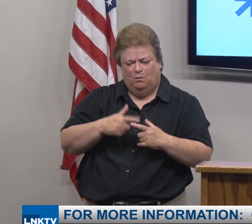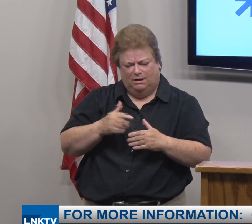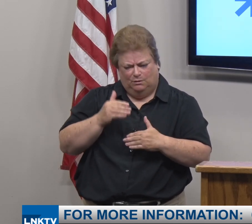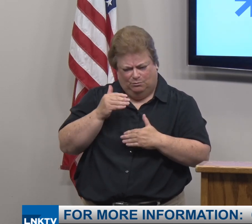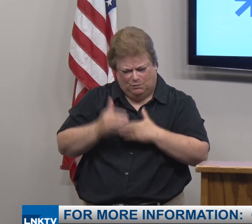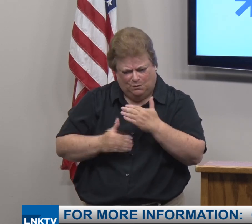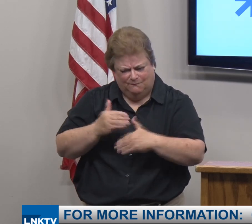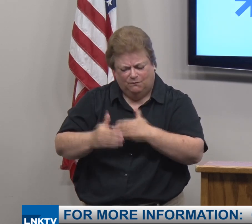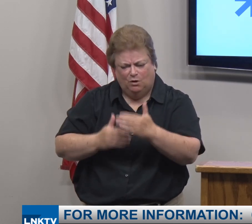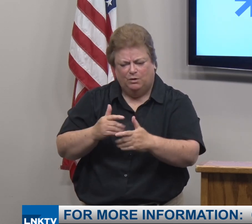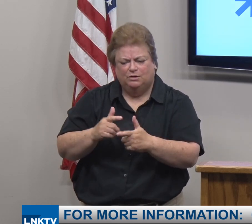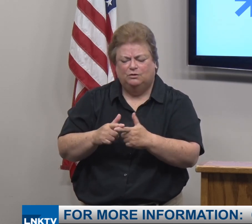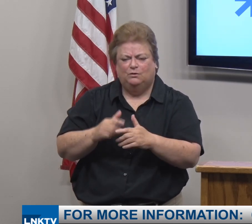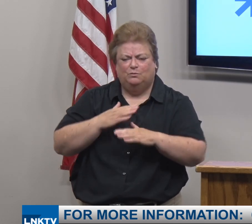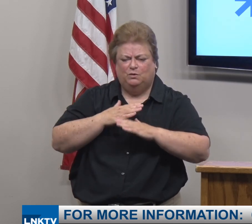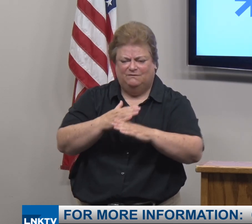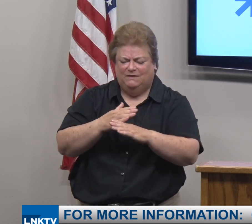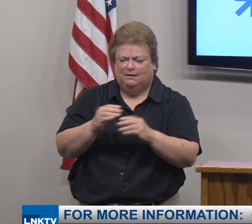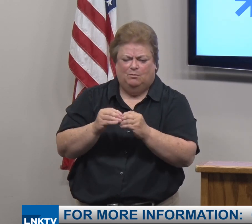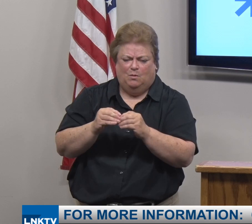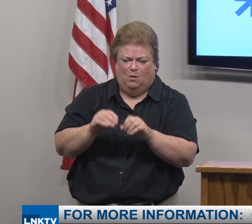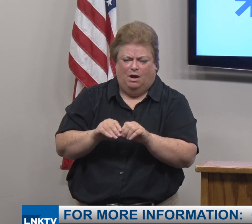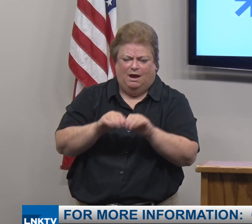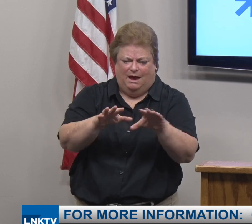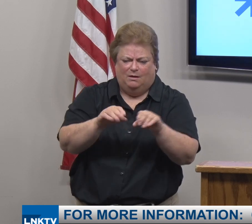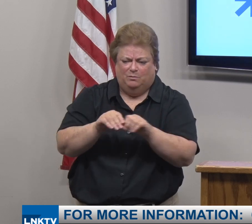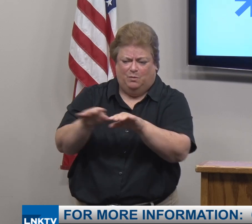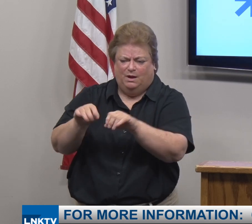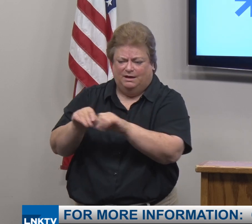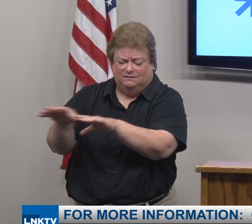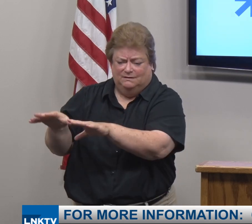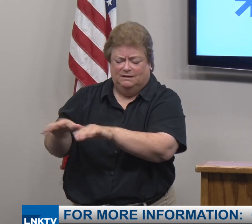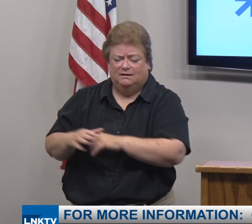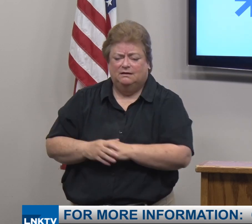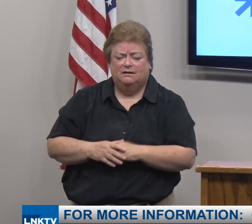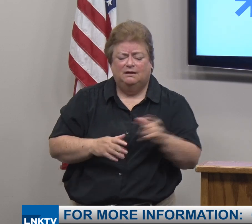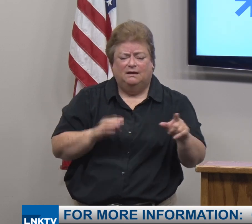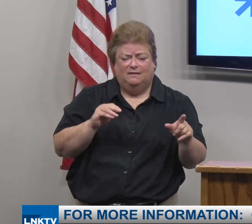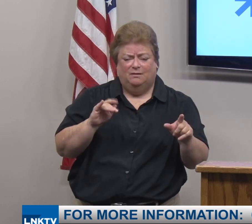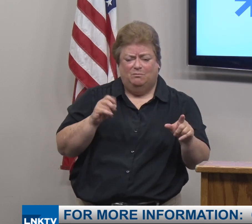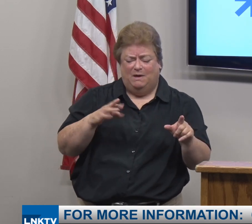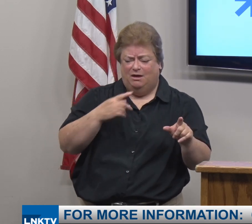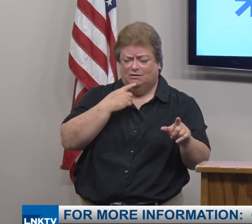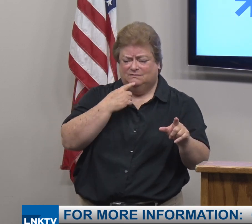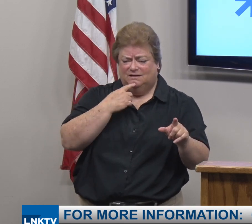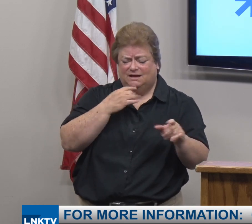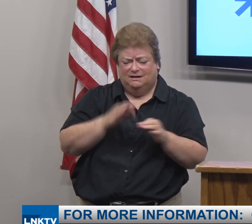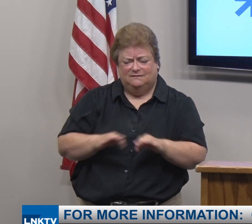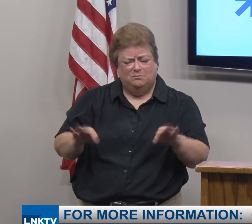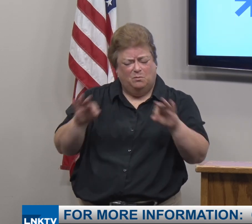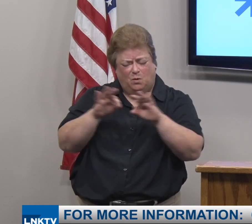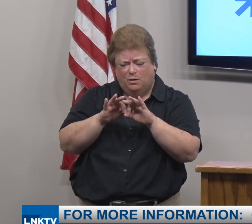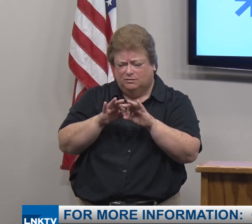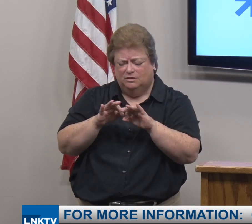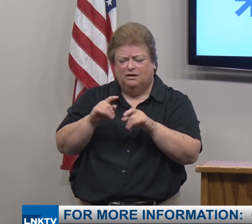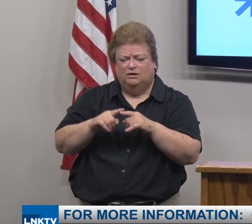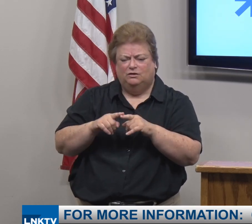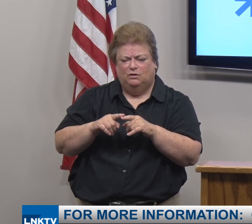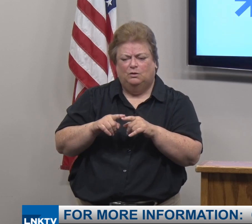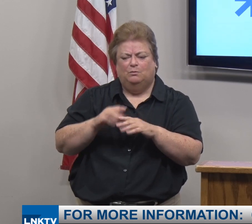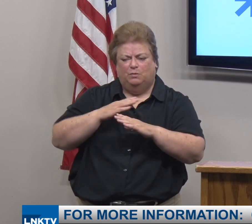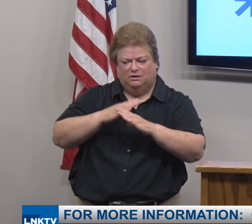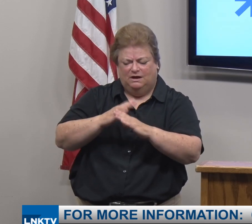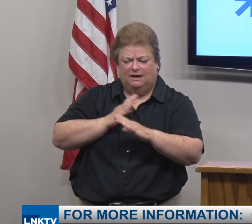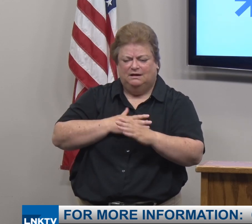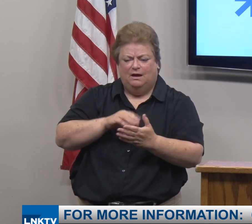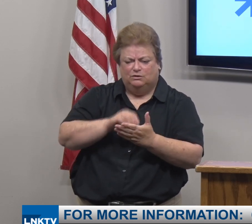and preventing new clusters and outbreaks. As the mayor said, this is more important than ever to protect the